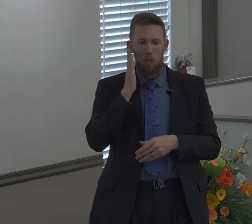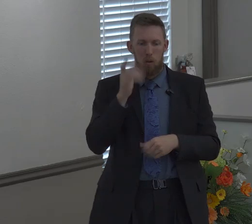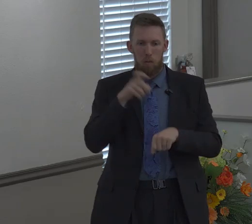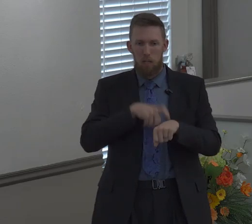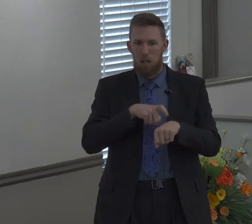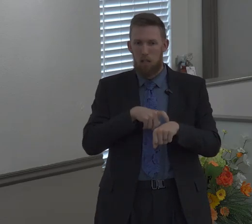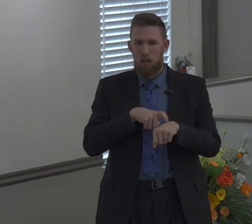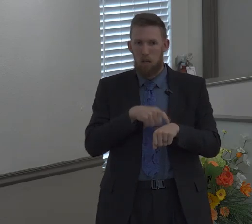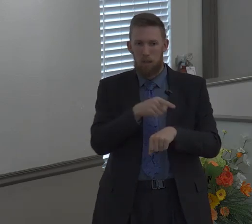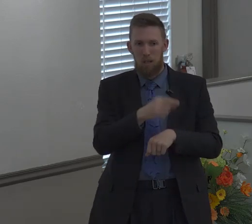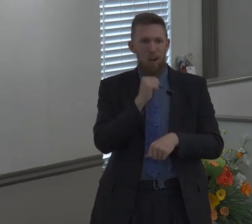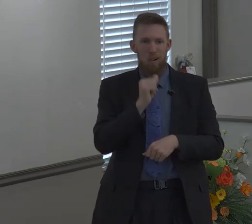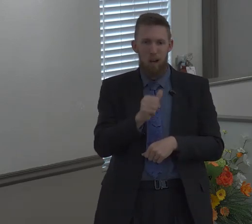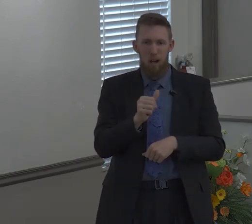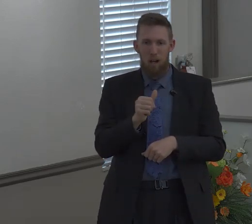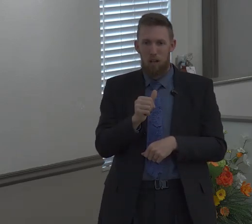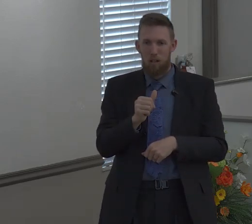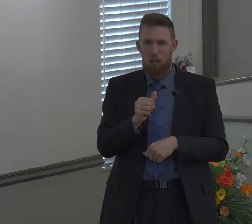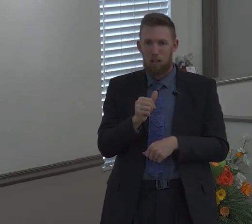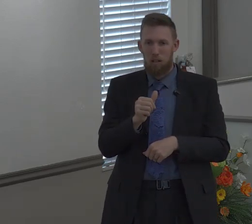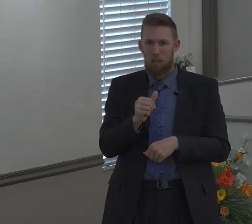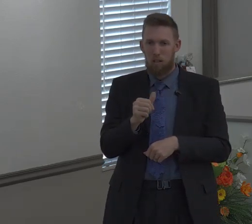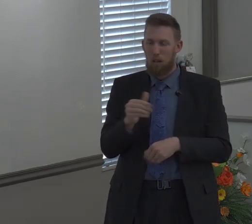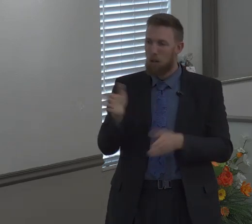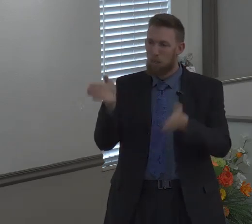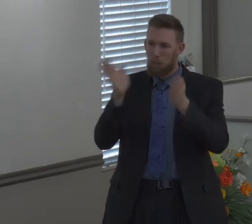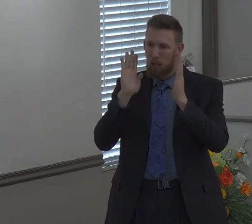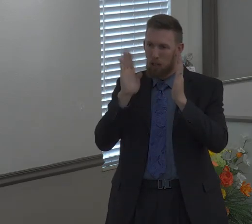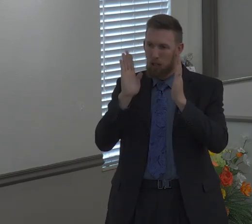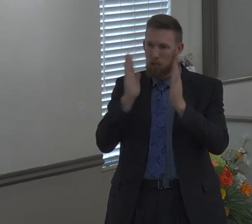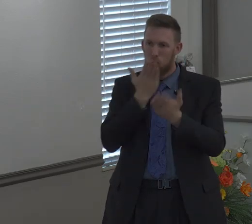endure sound Bible teaching.